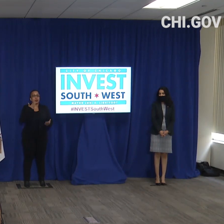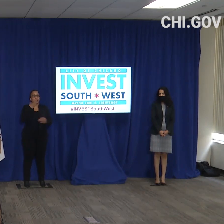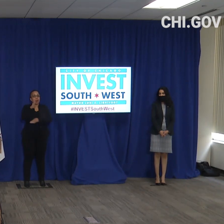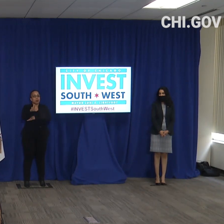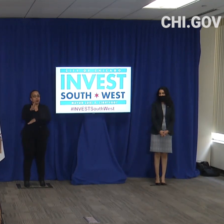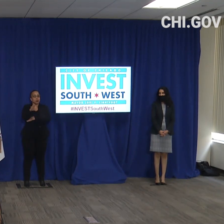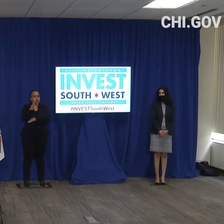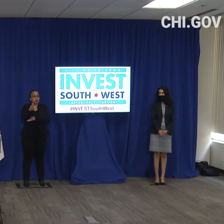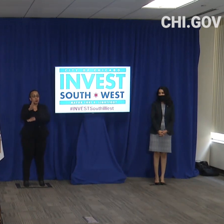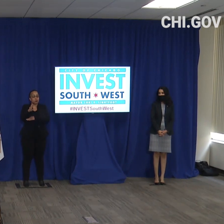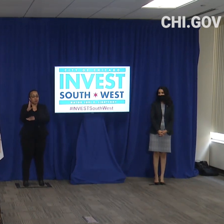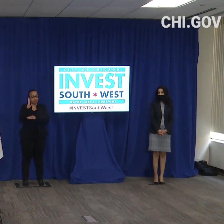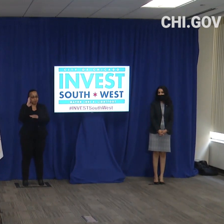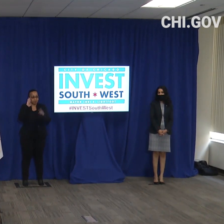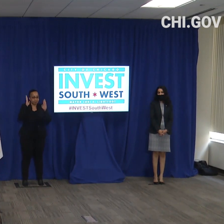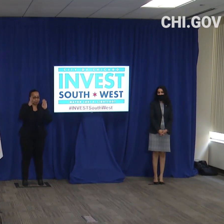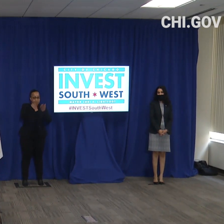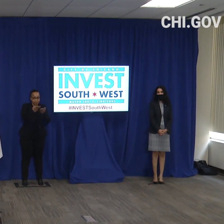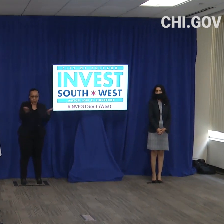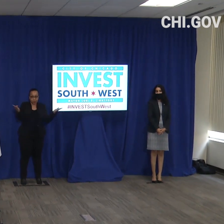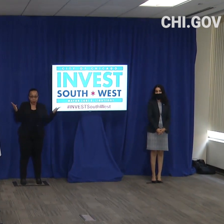Good afternoon, everyone,